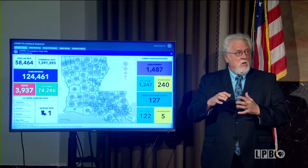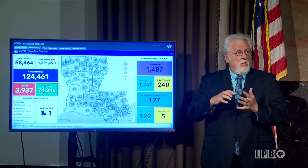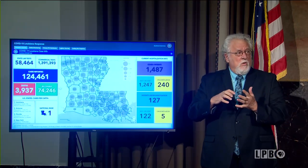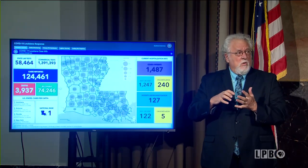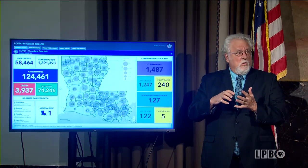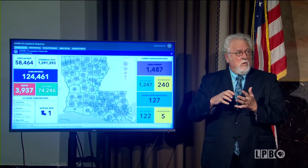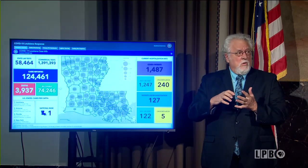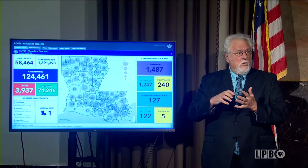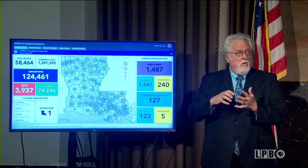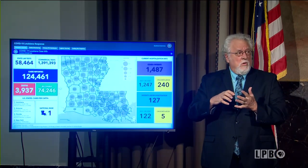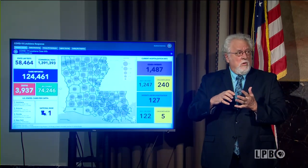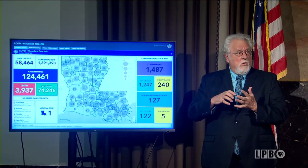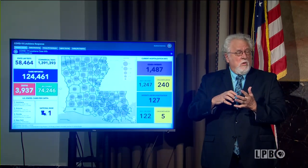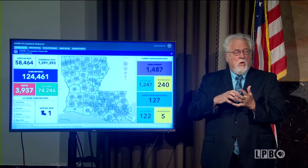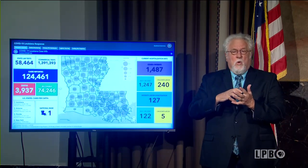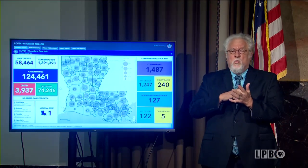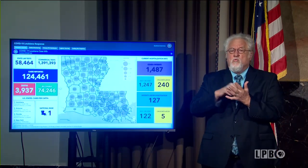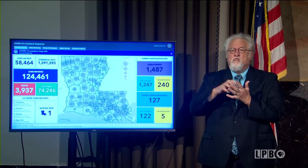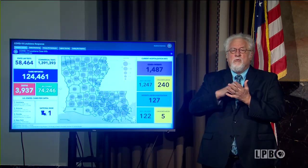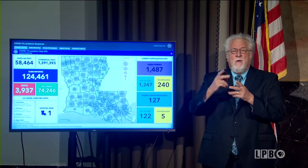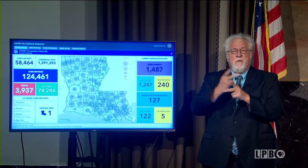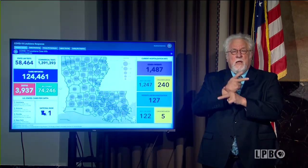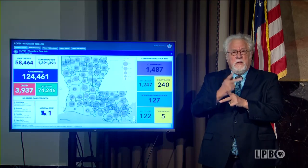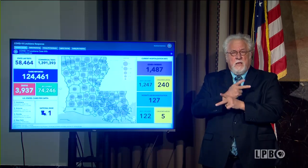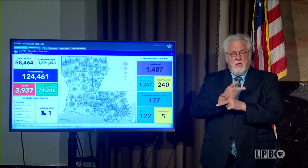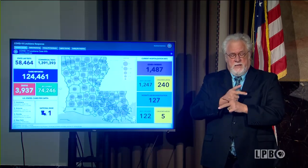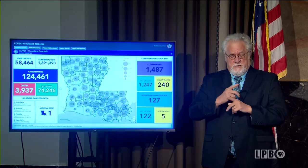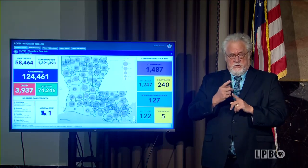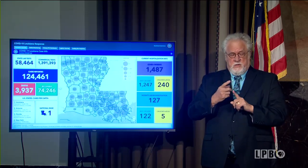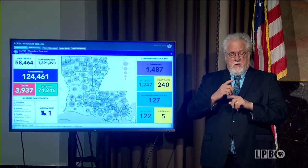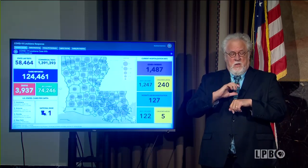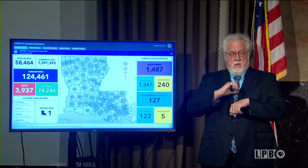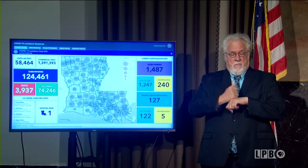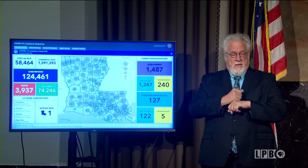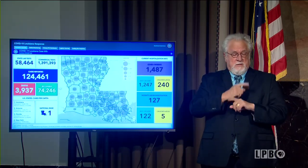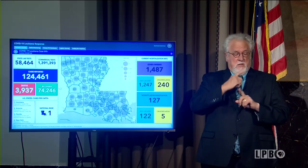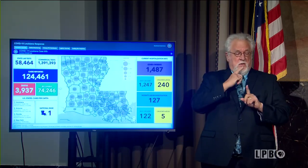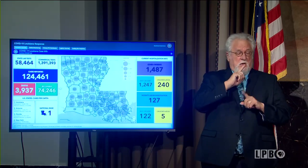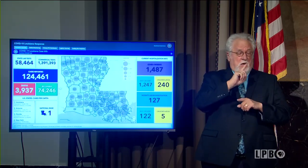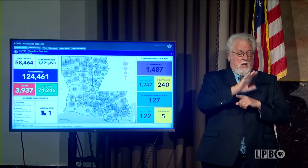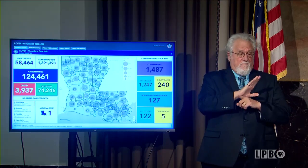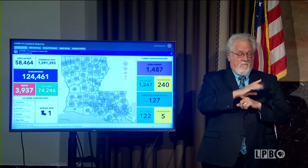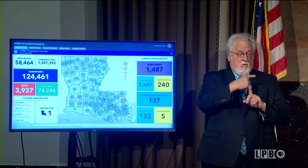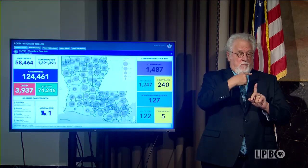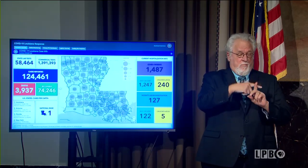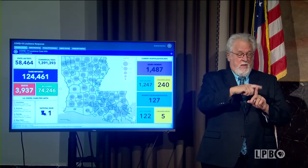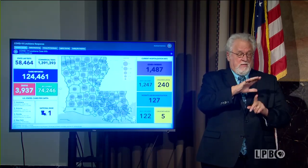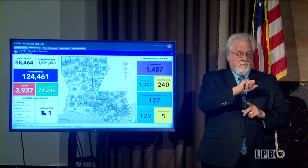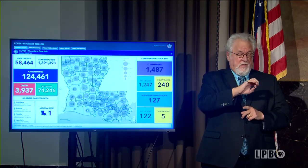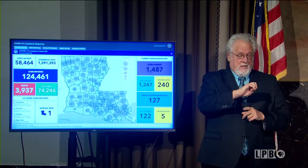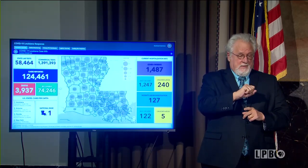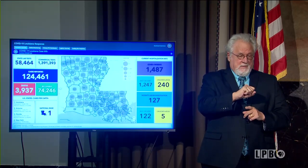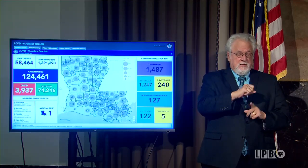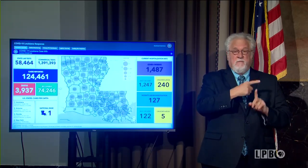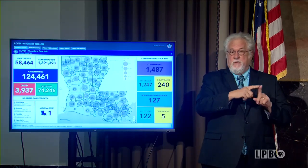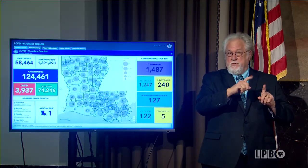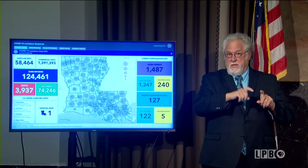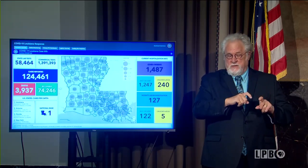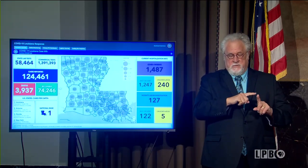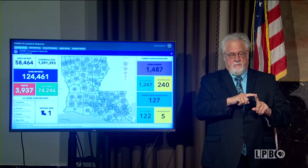of the envelope calculation, just based on confirmed positive cases out there from